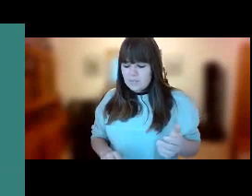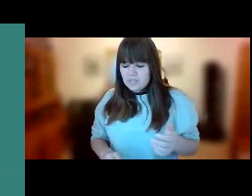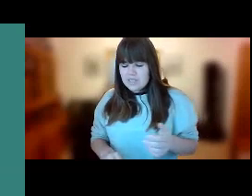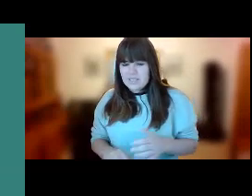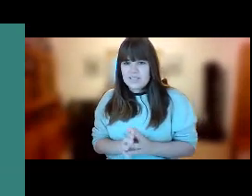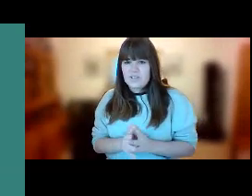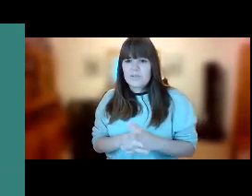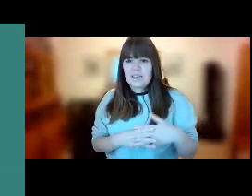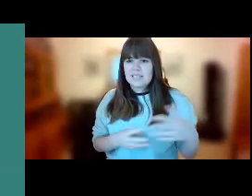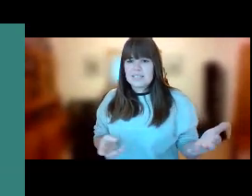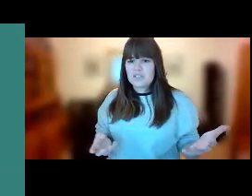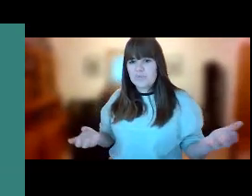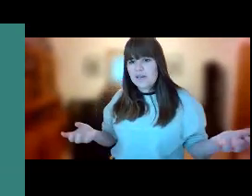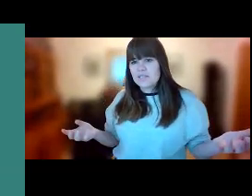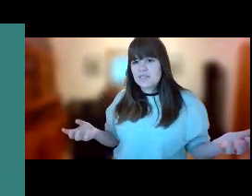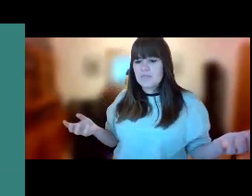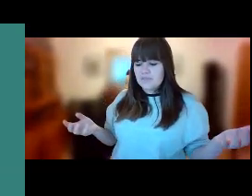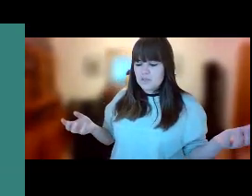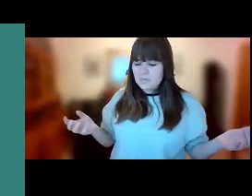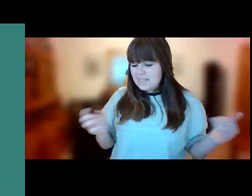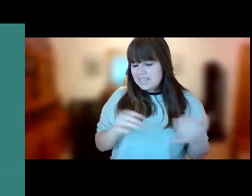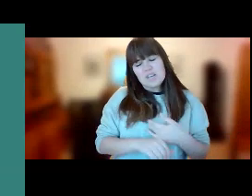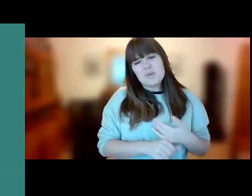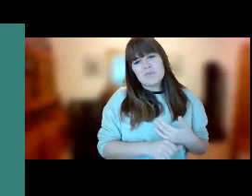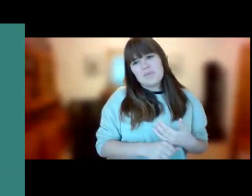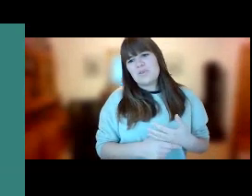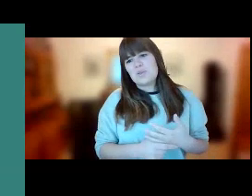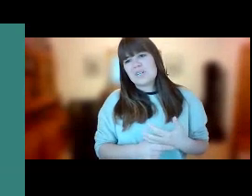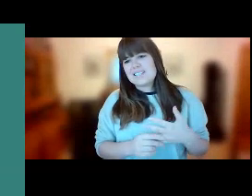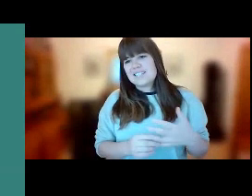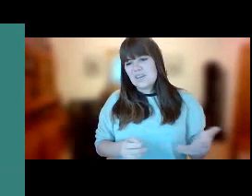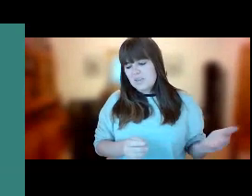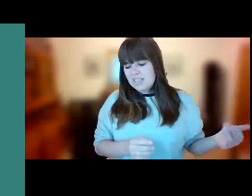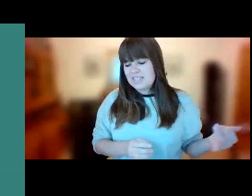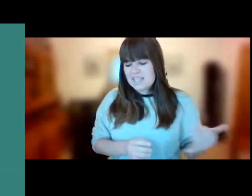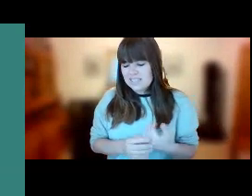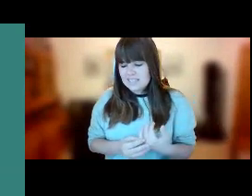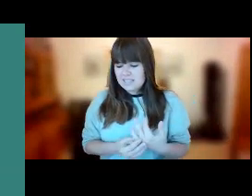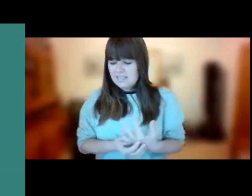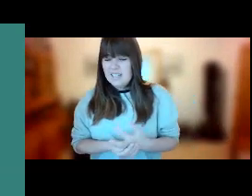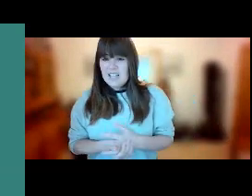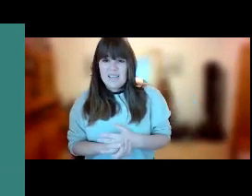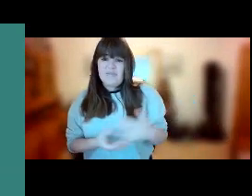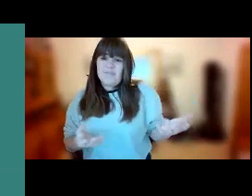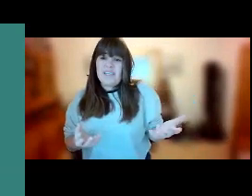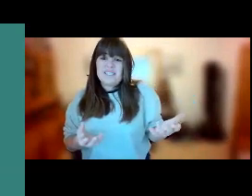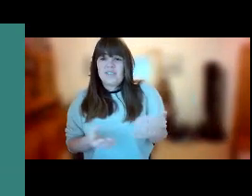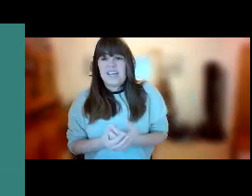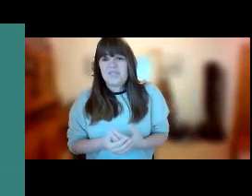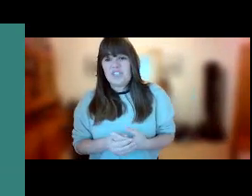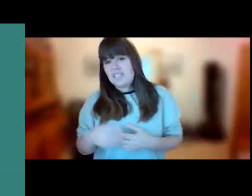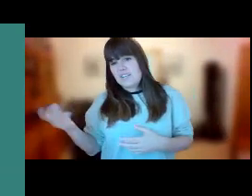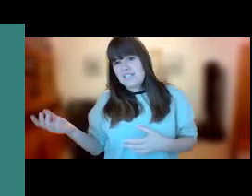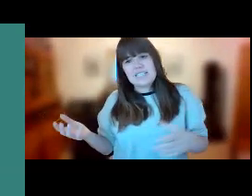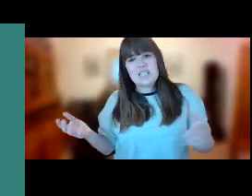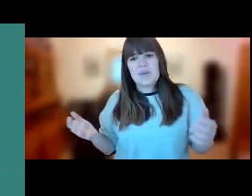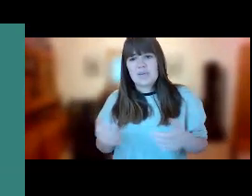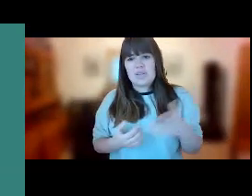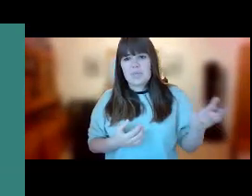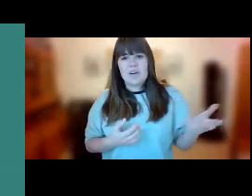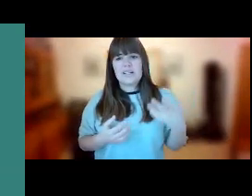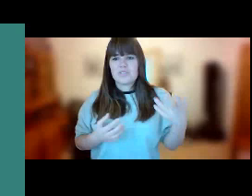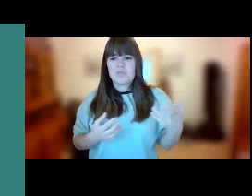Avoiding assumptions, so not making decisions about someone before meeting them or before getting to know them and understanding, and based on their gender